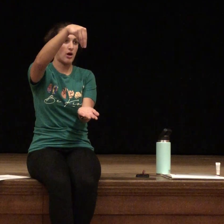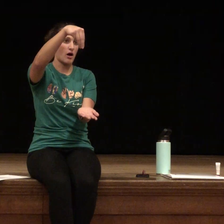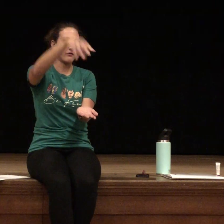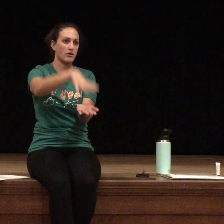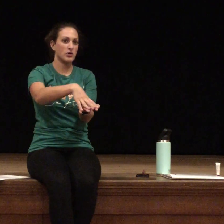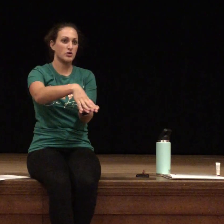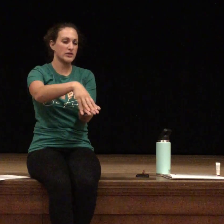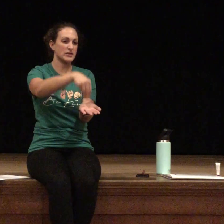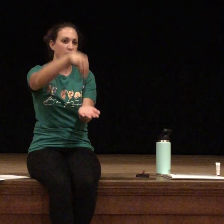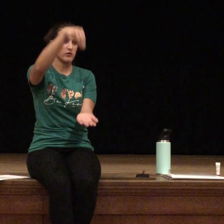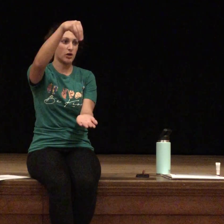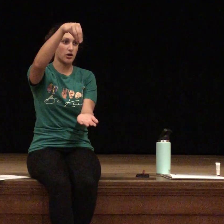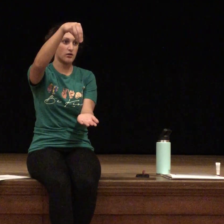off. So that's the sign for learn.